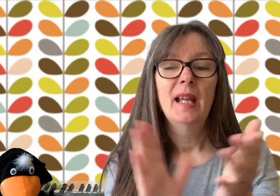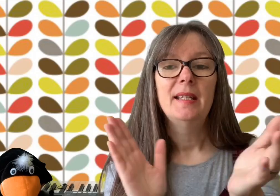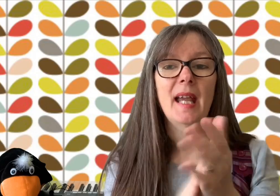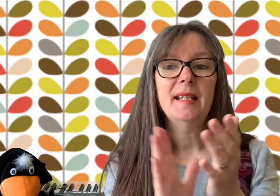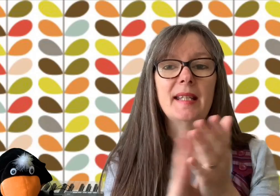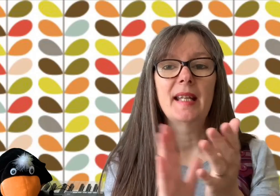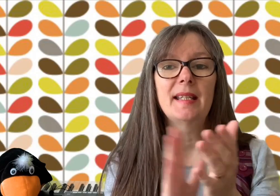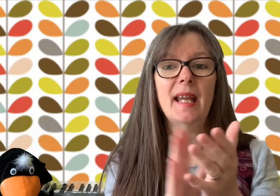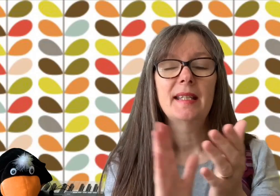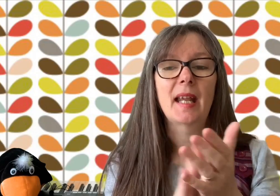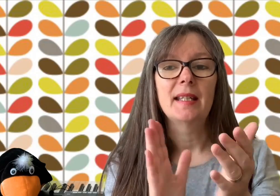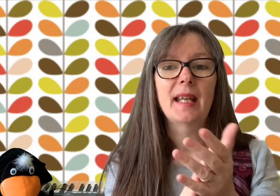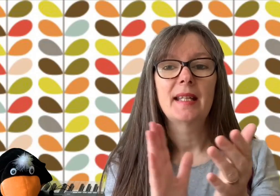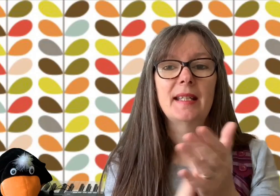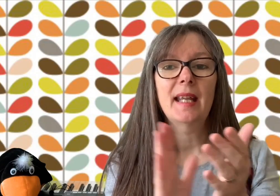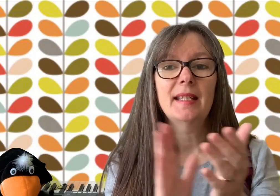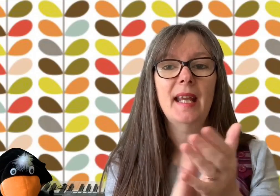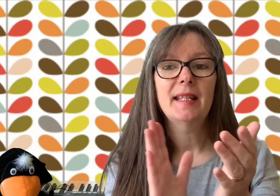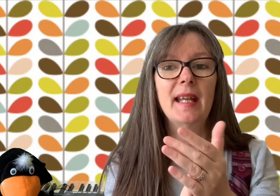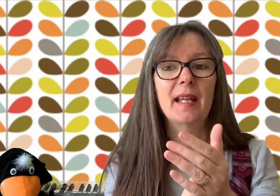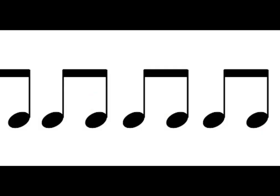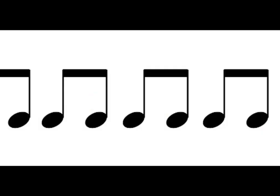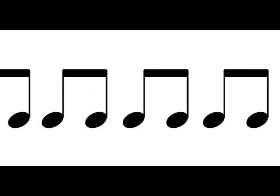Te te te te te te te te.